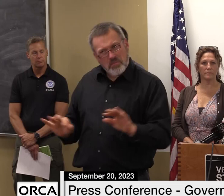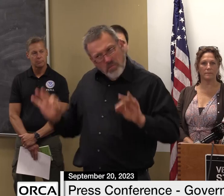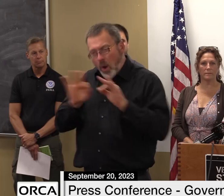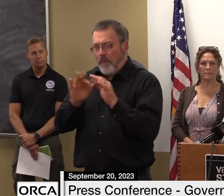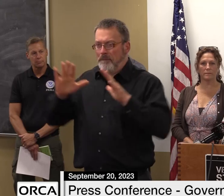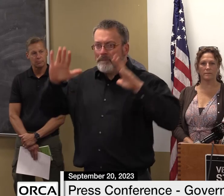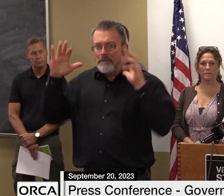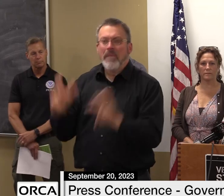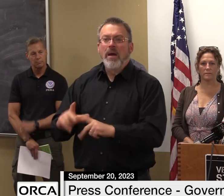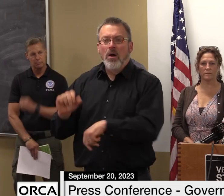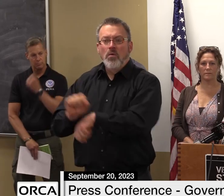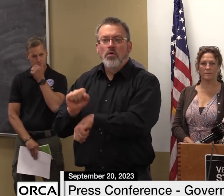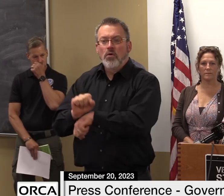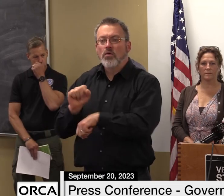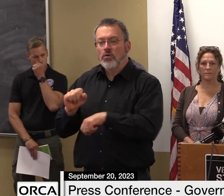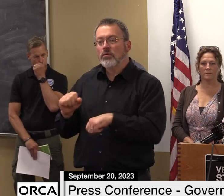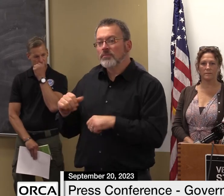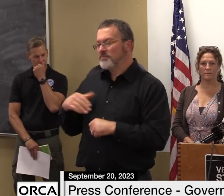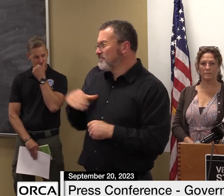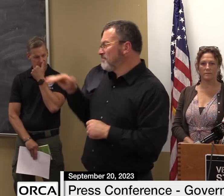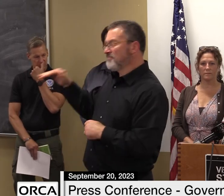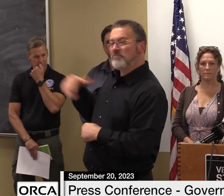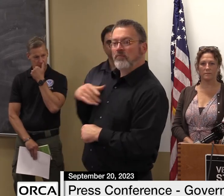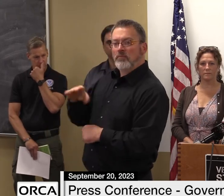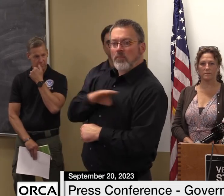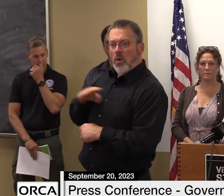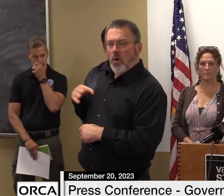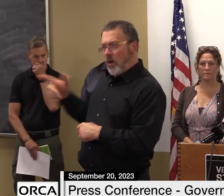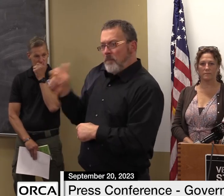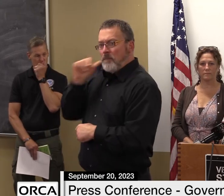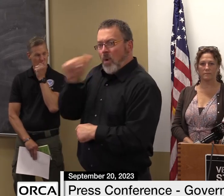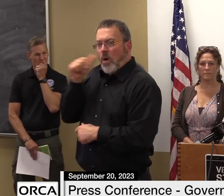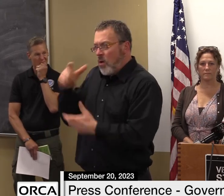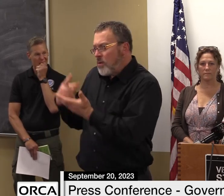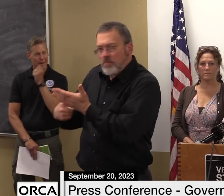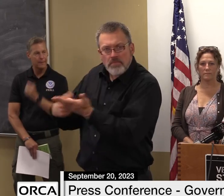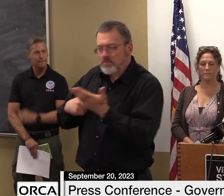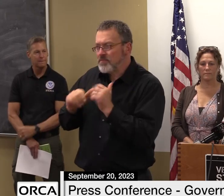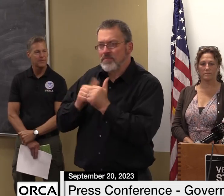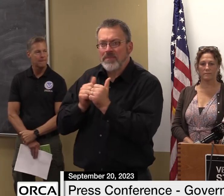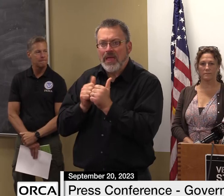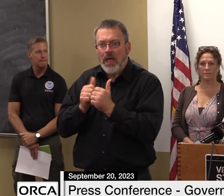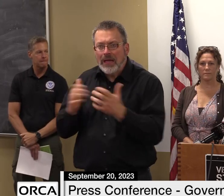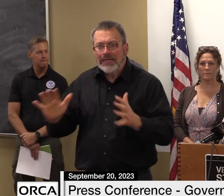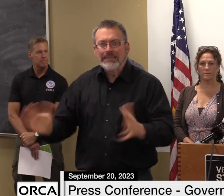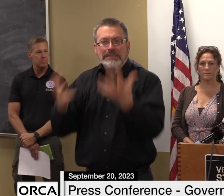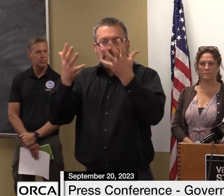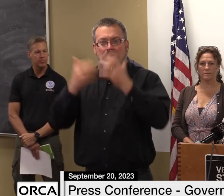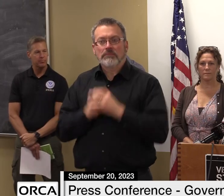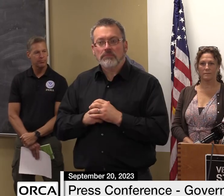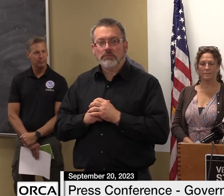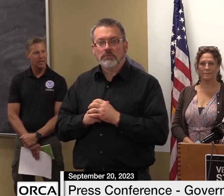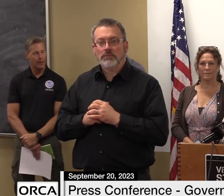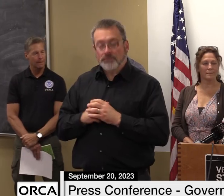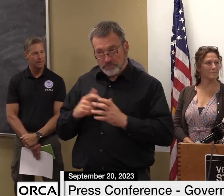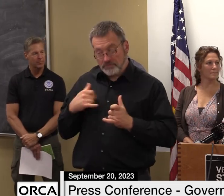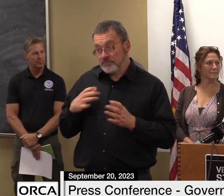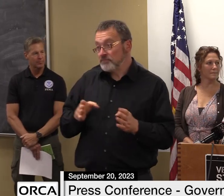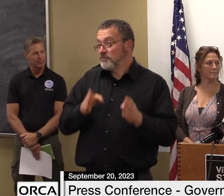to convene tomorrow to move forward with these updates. And I'll now turn it over to Commissioner Goldstein for more of the